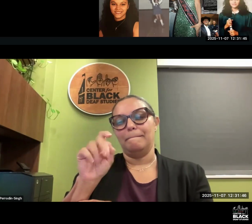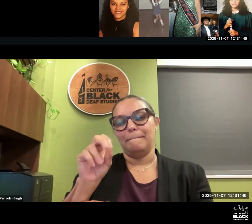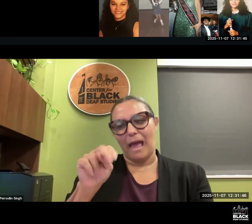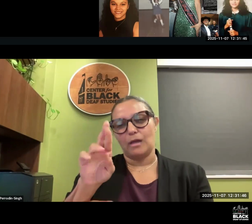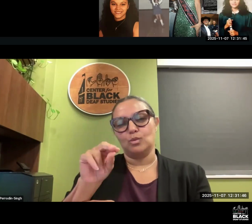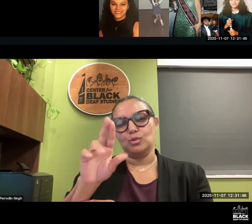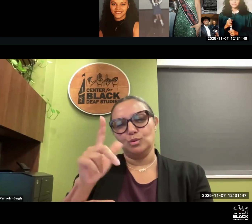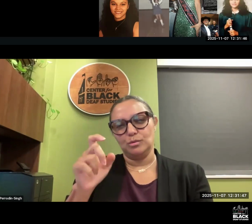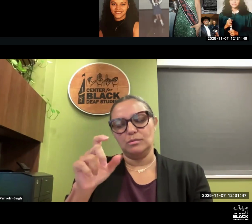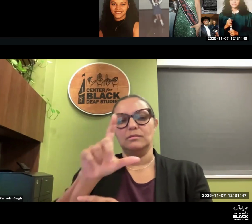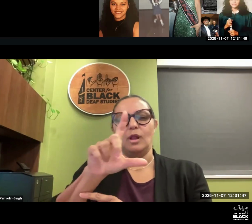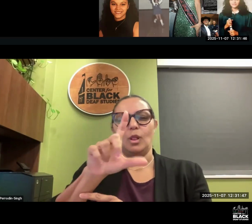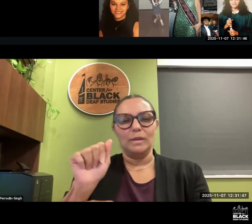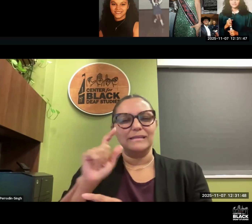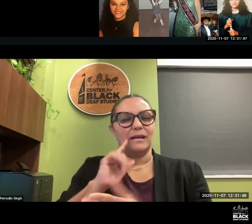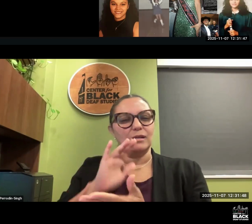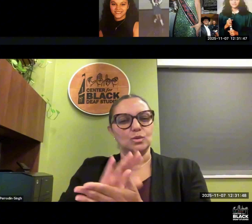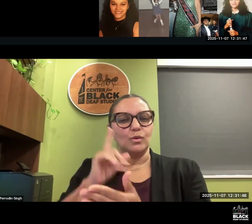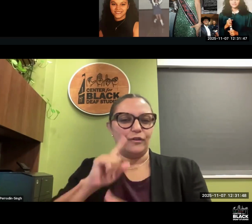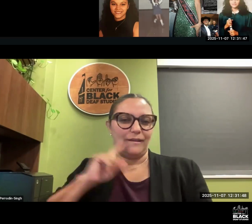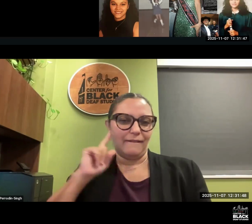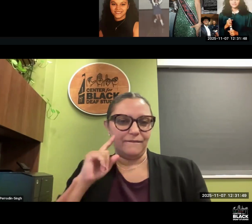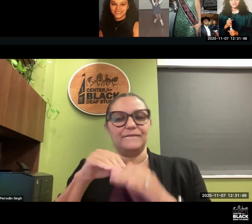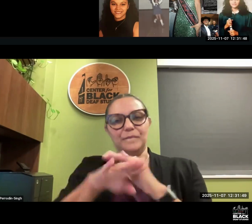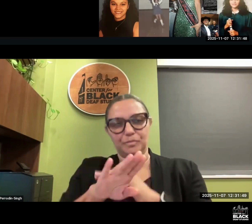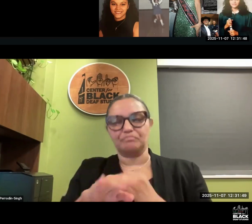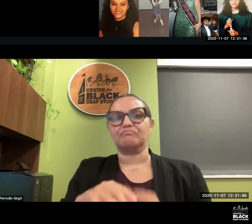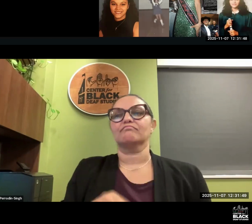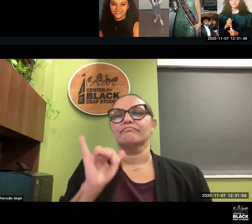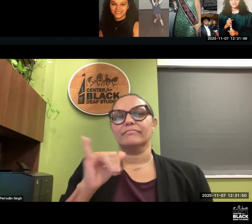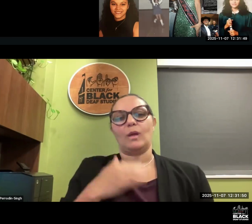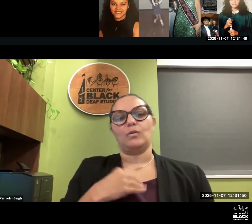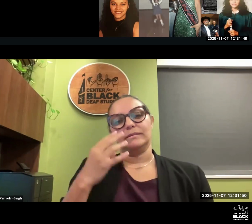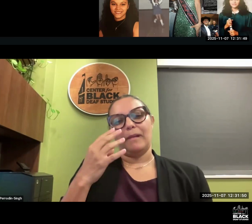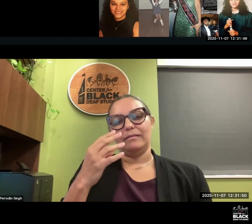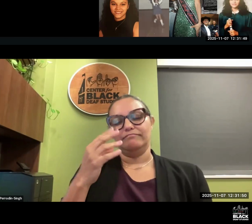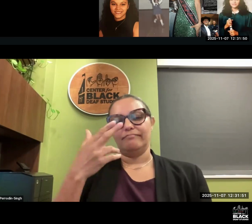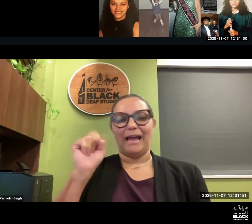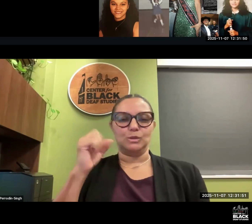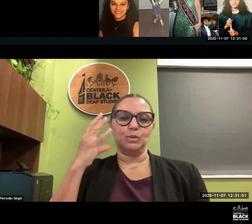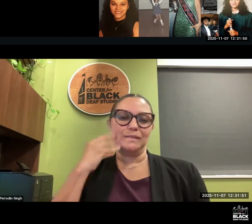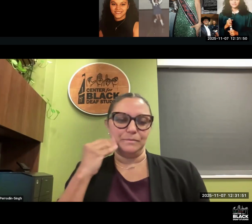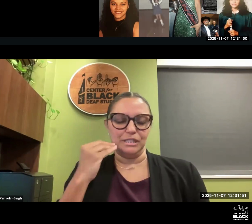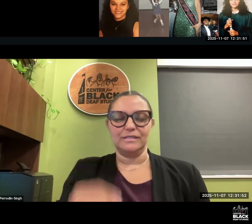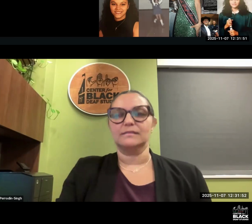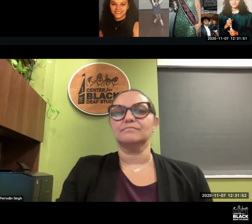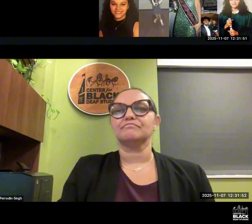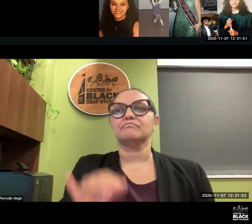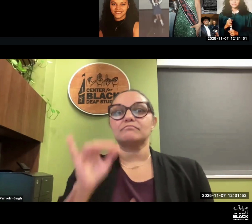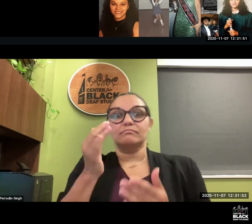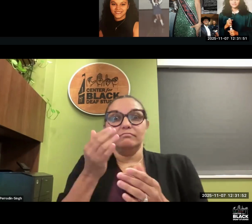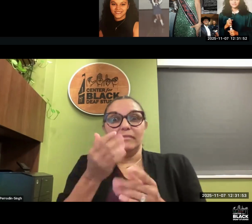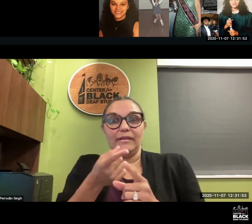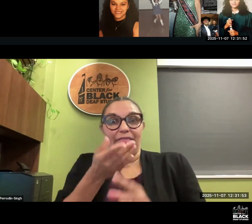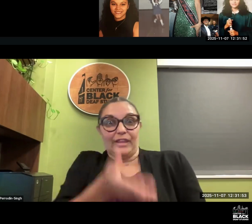go to a deaf school in Baton Rouge, Louisiana, school for the deaf. And so that's where my